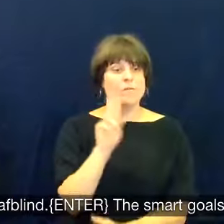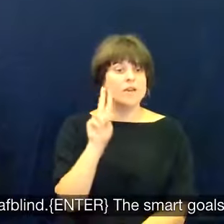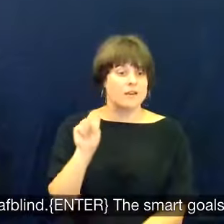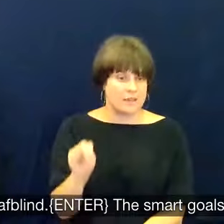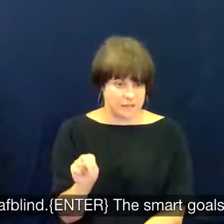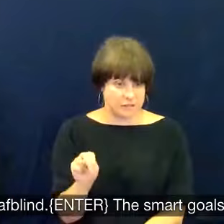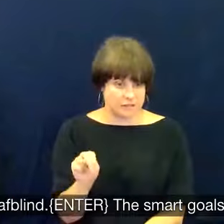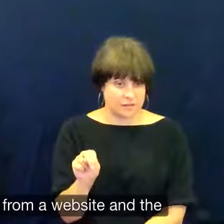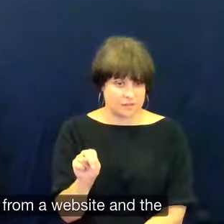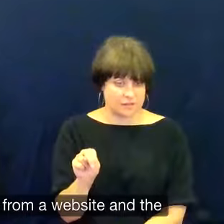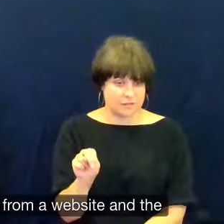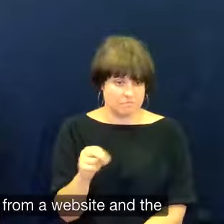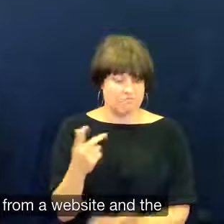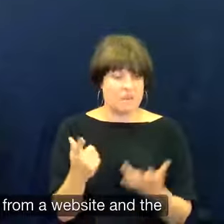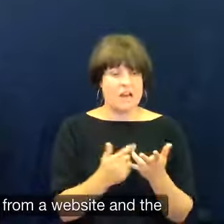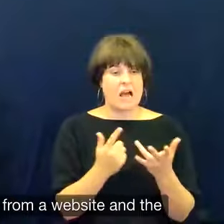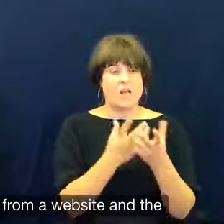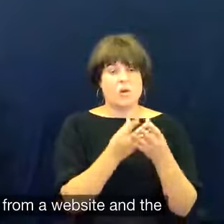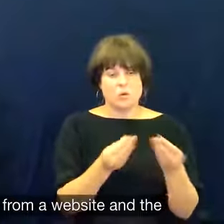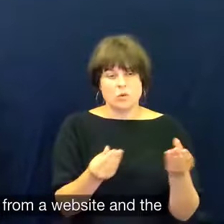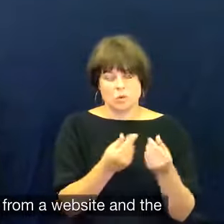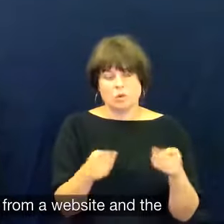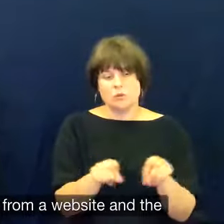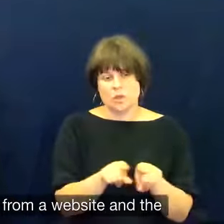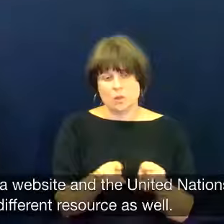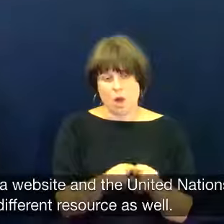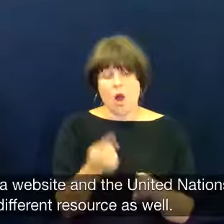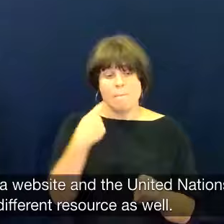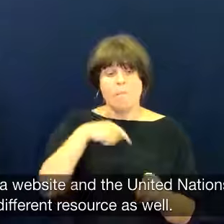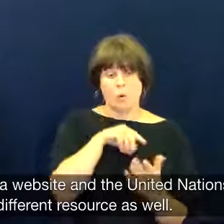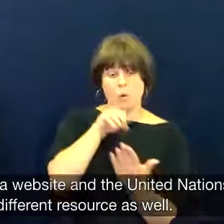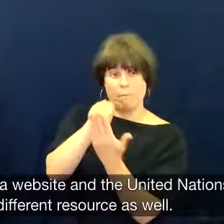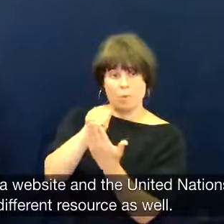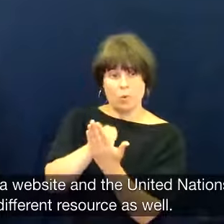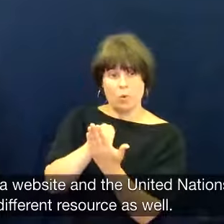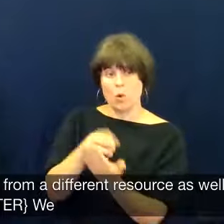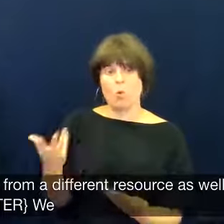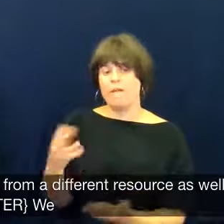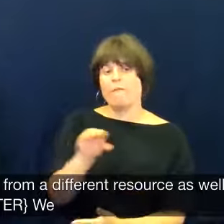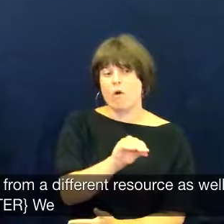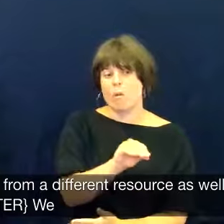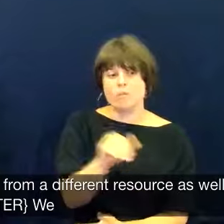well. So we'll put the references so you know where to get that information as well.